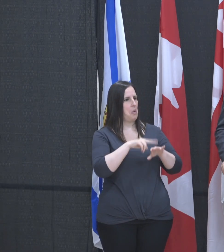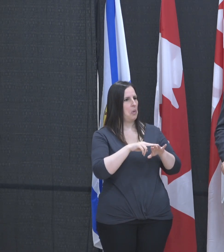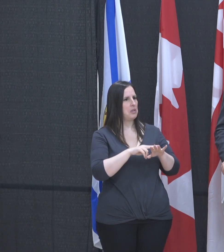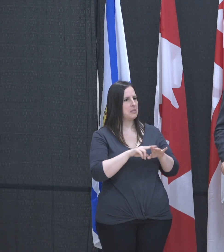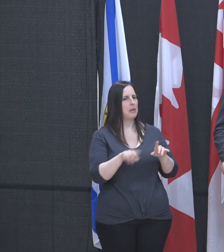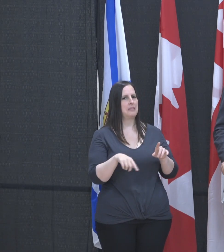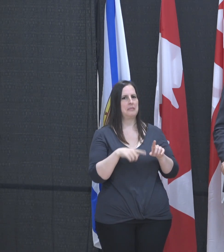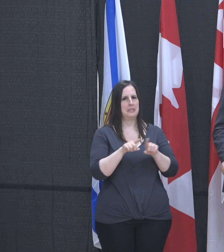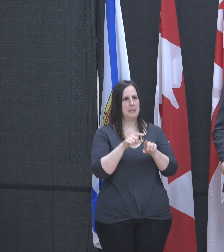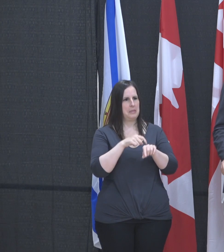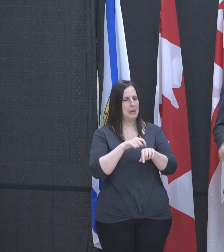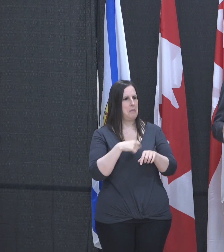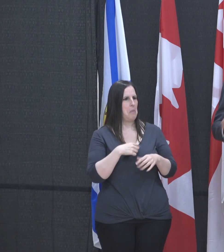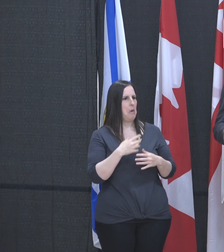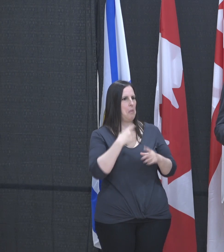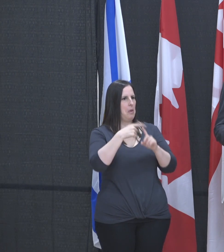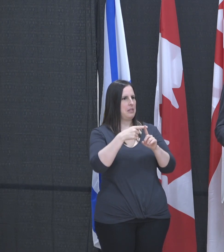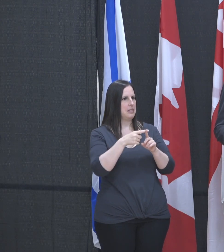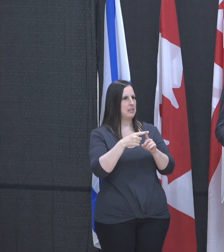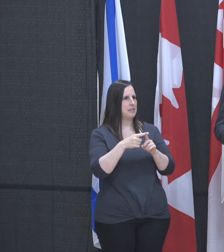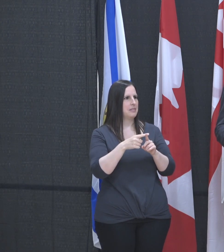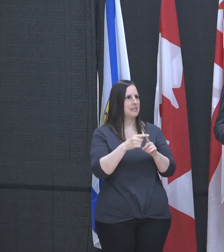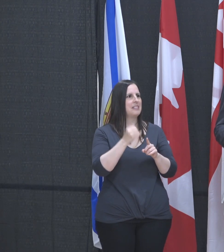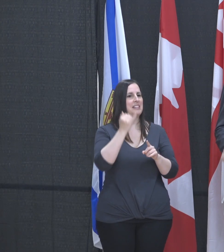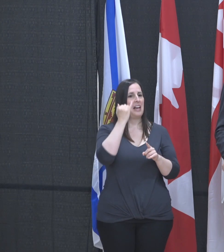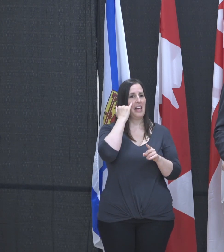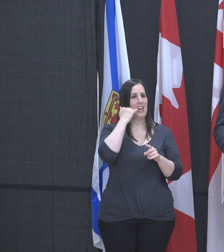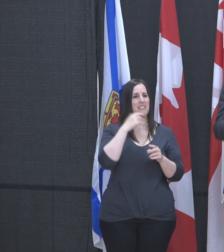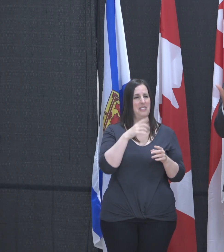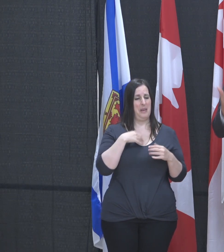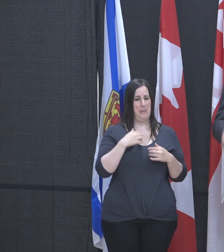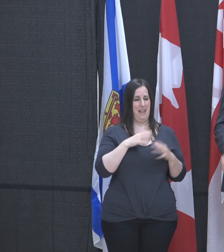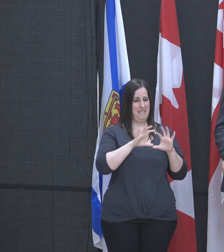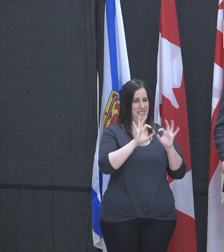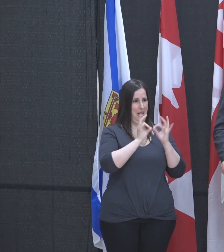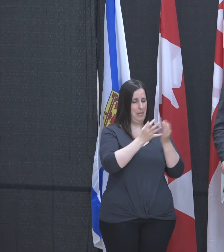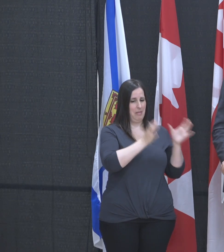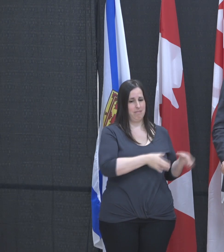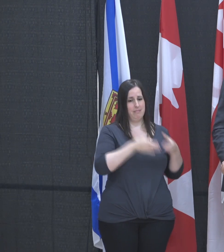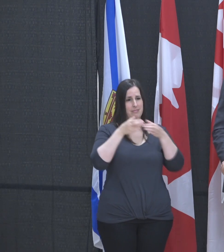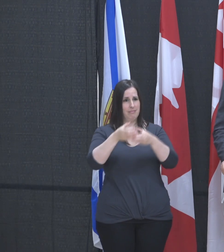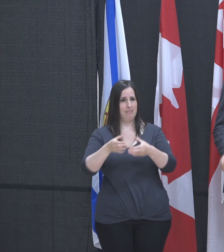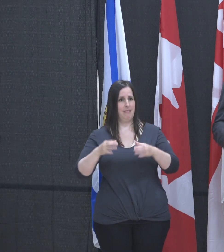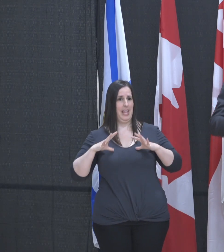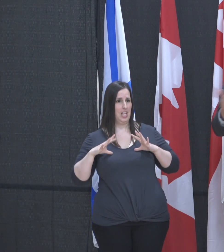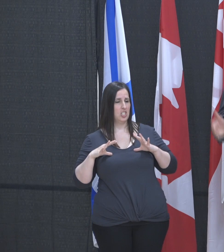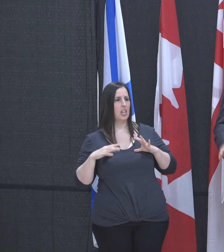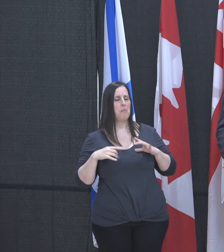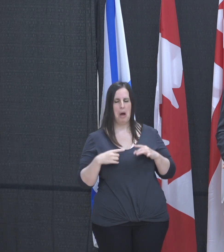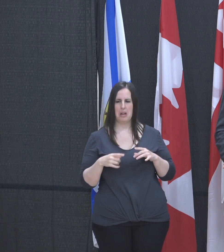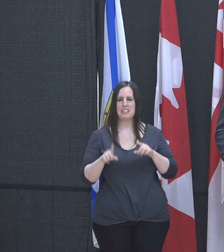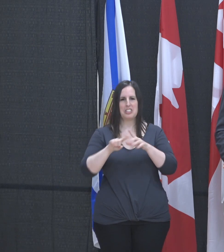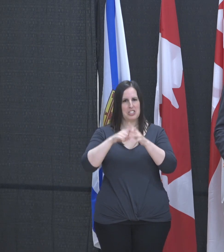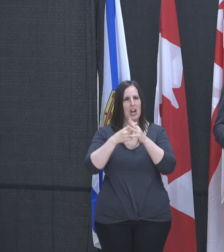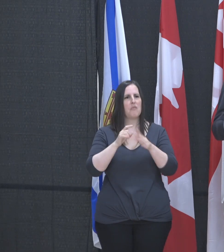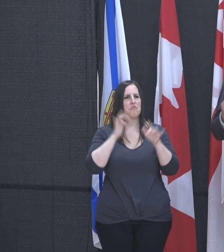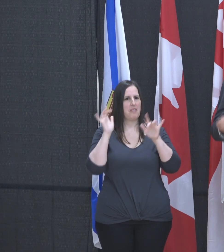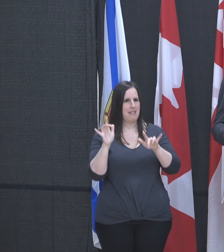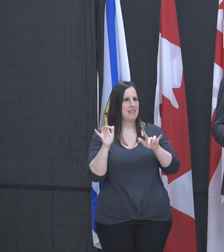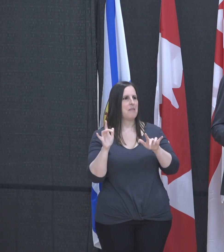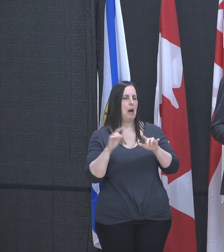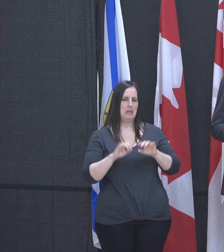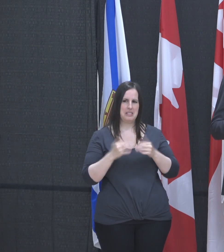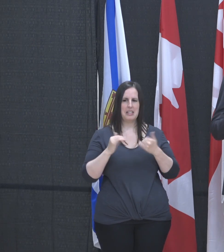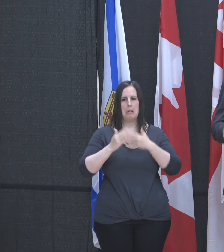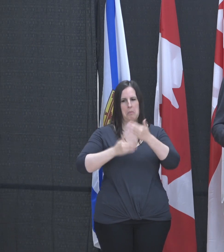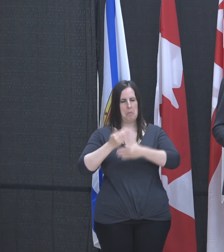when our children, we were going on vacation, the best vacation started with the first day of rain. It's raining today. But in another sense, all of the work and the